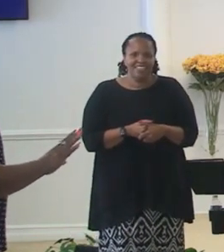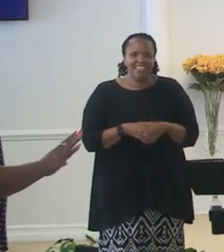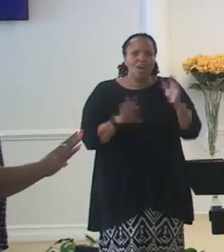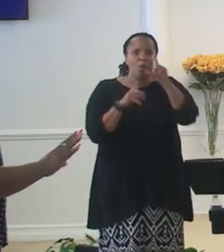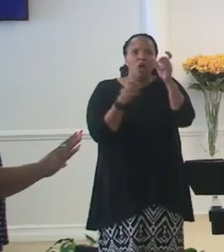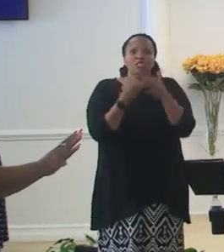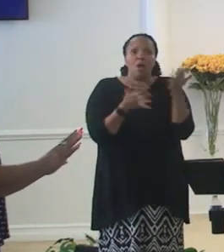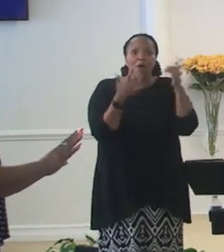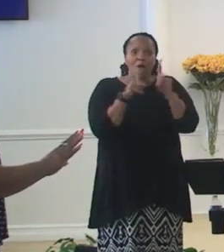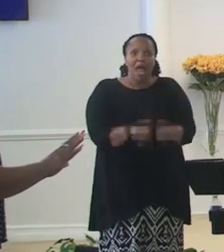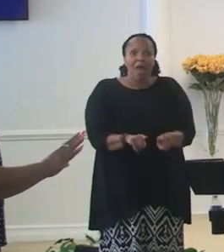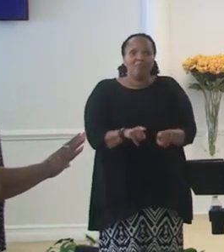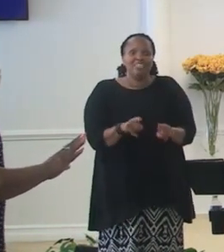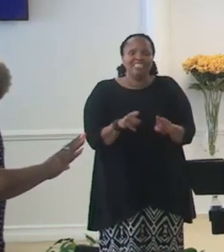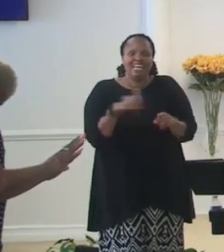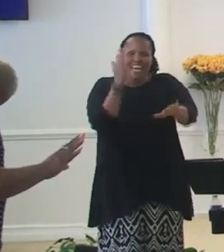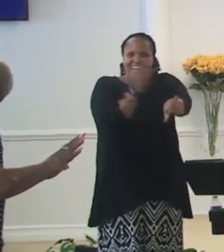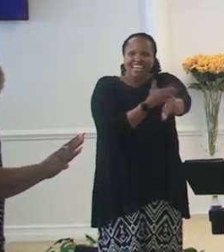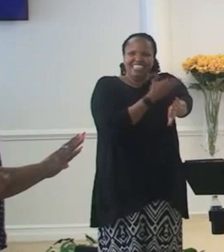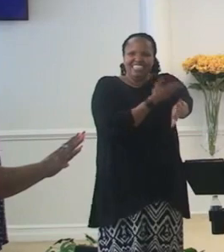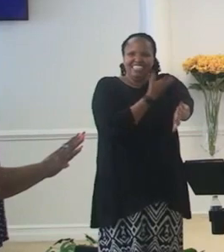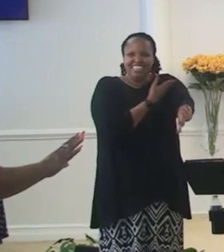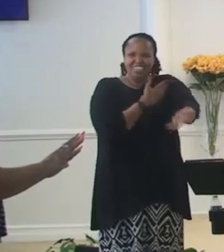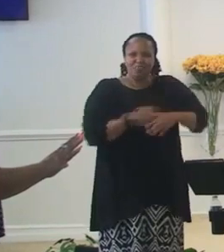Because what's coming up is all improvement.